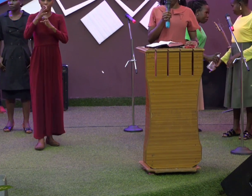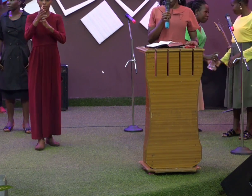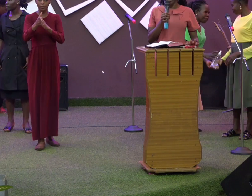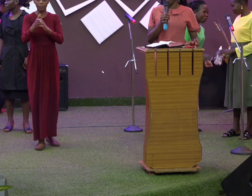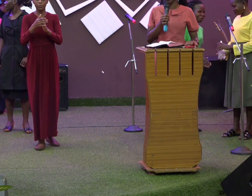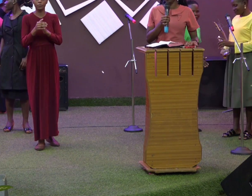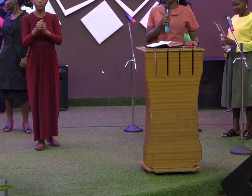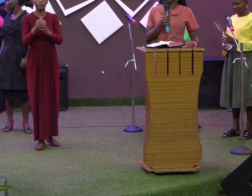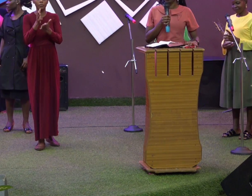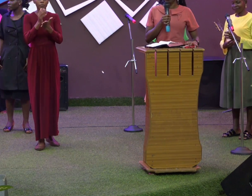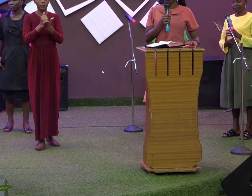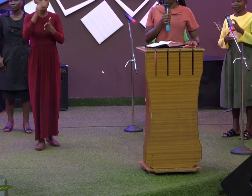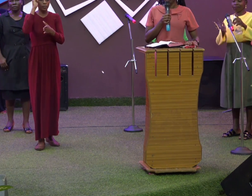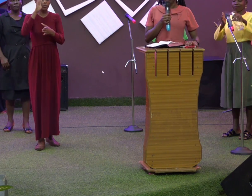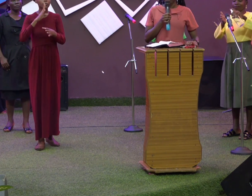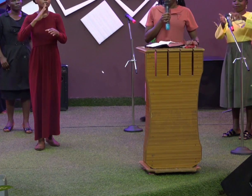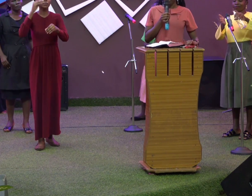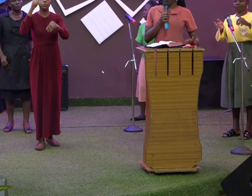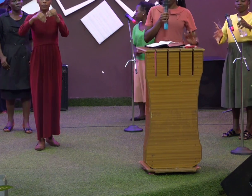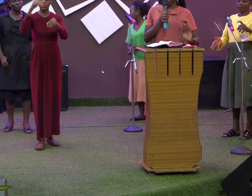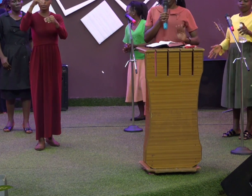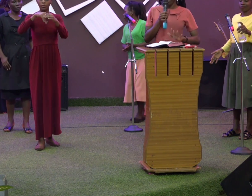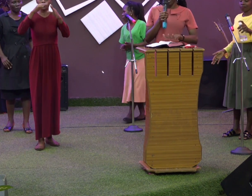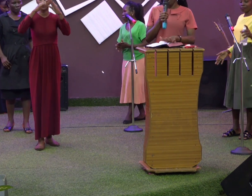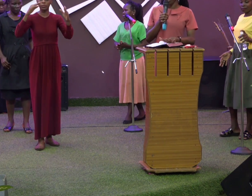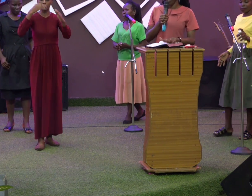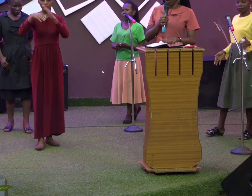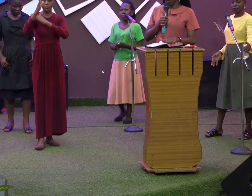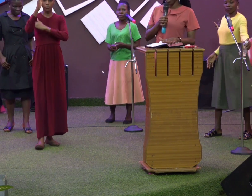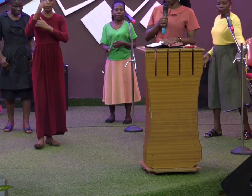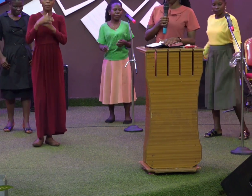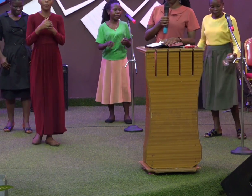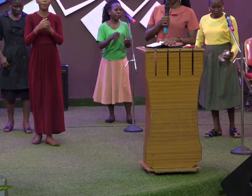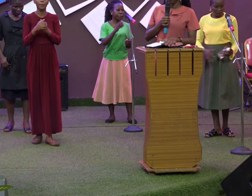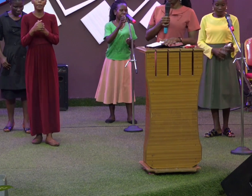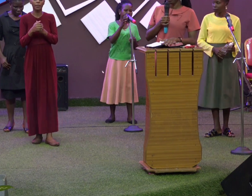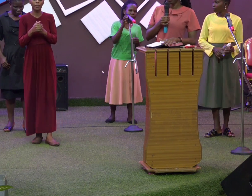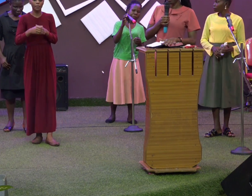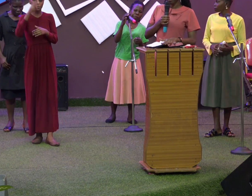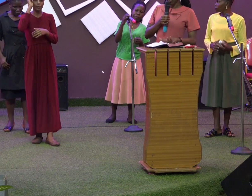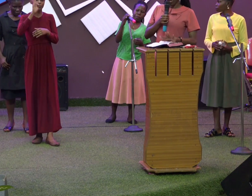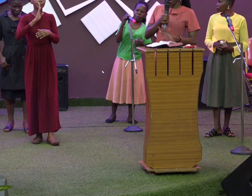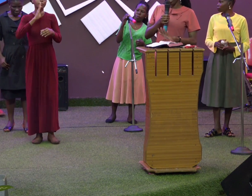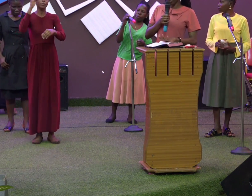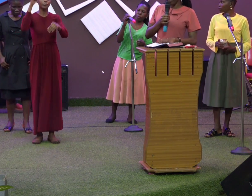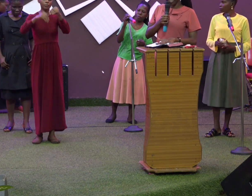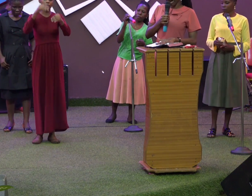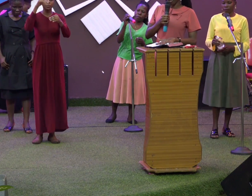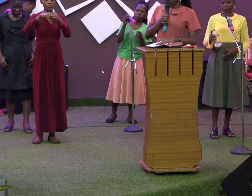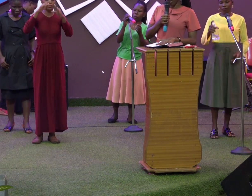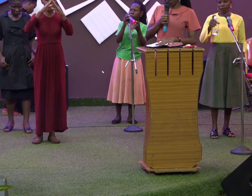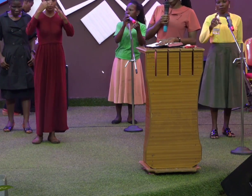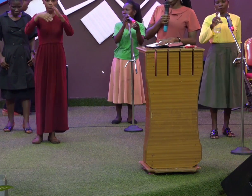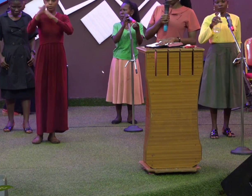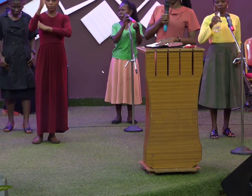use to give in. Because we are going to give in the house of the Lord. We are going to give in the